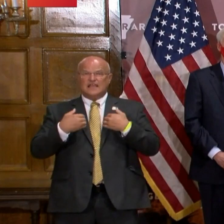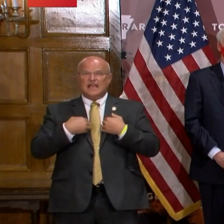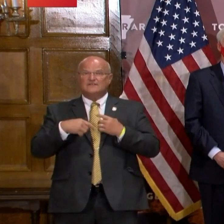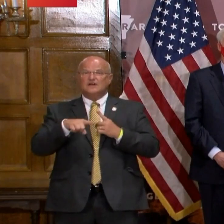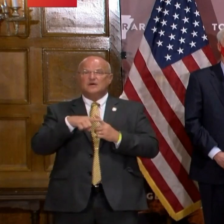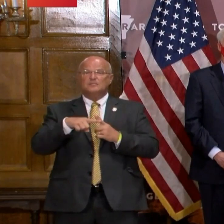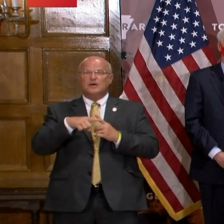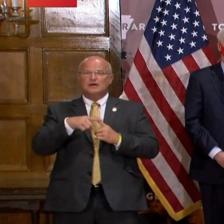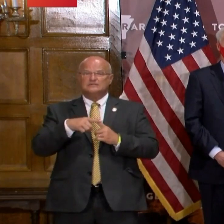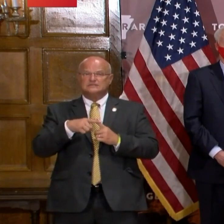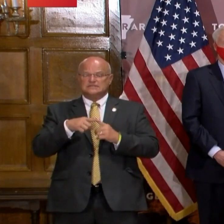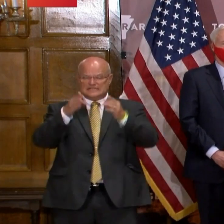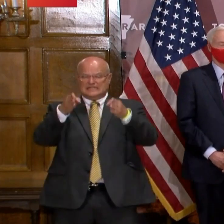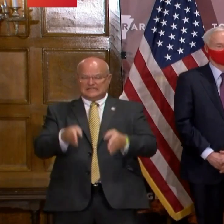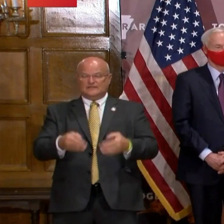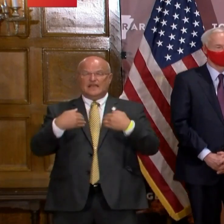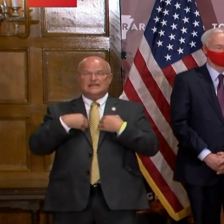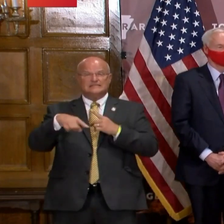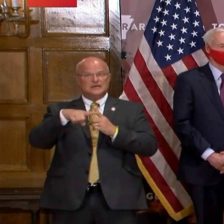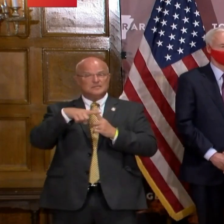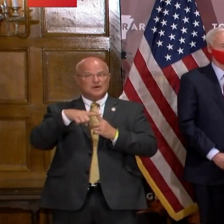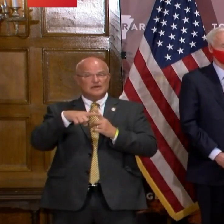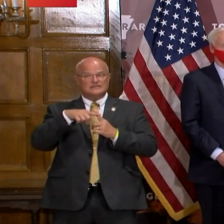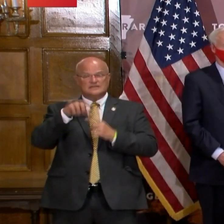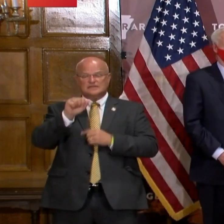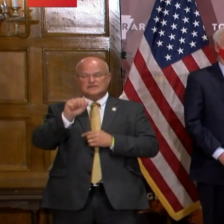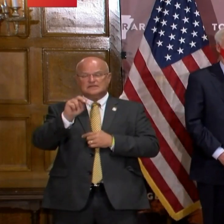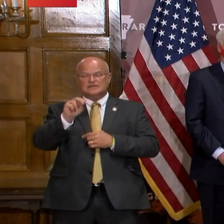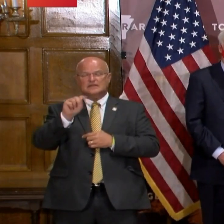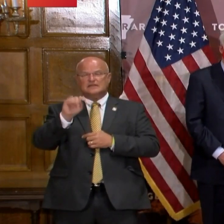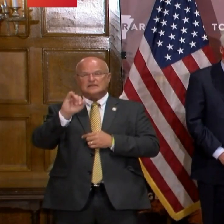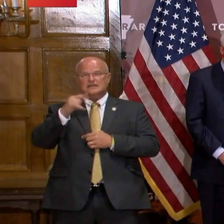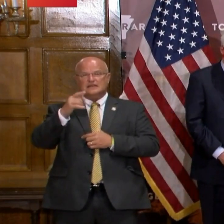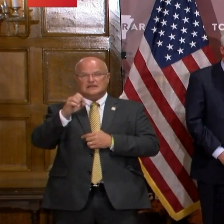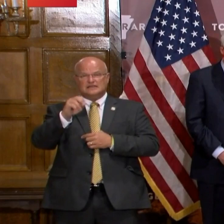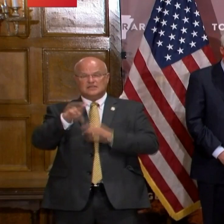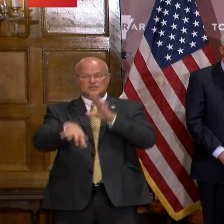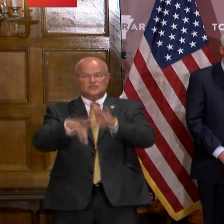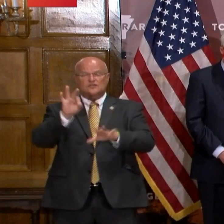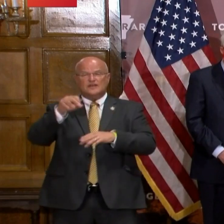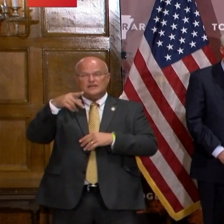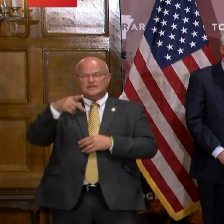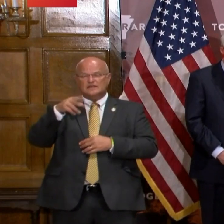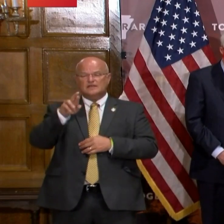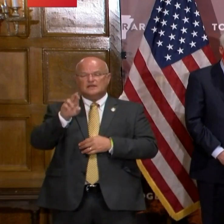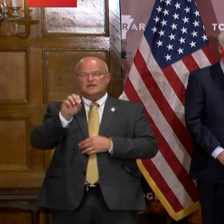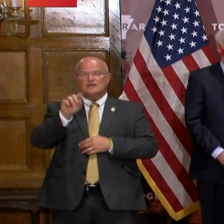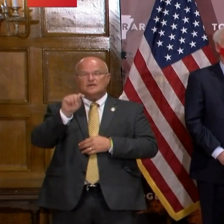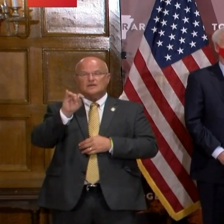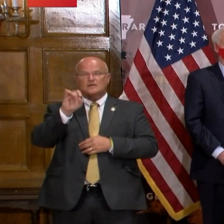have the individual has a positive antigen test, if you find the protein in the